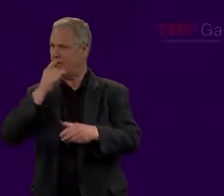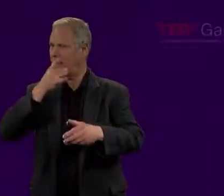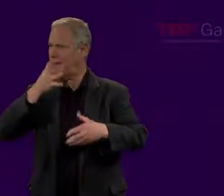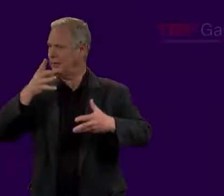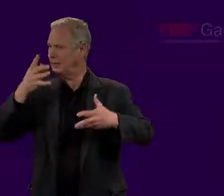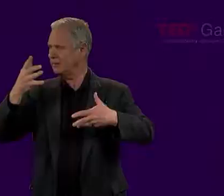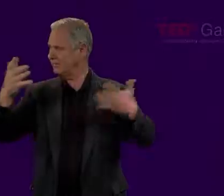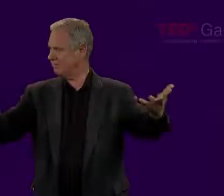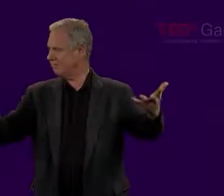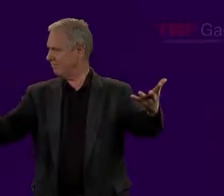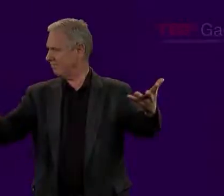in the deaf history.